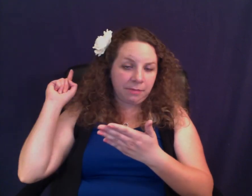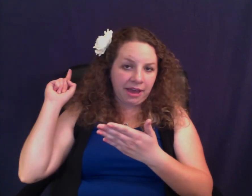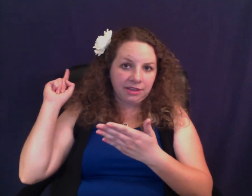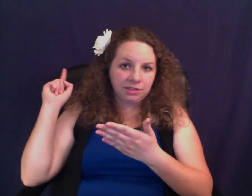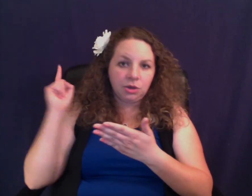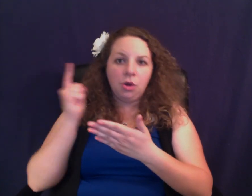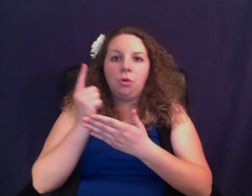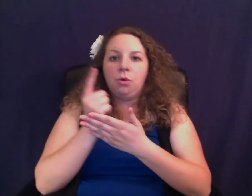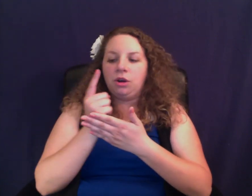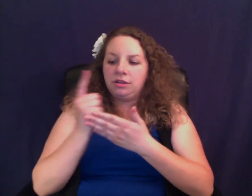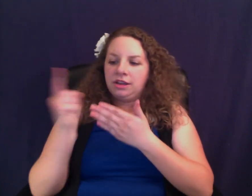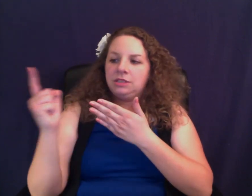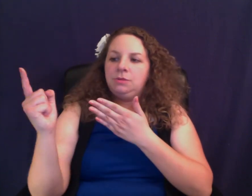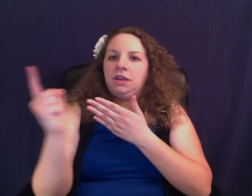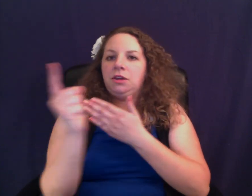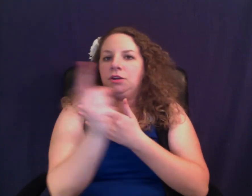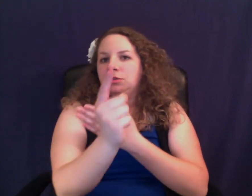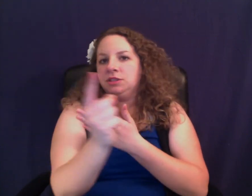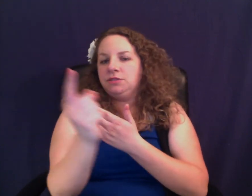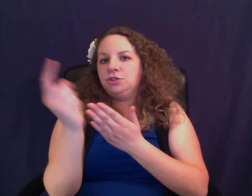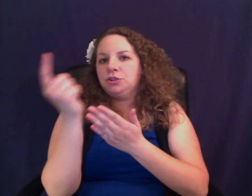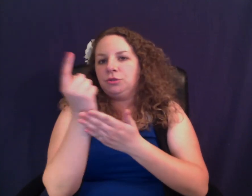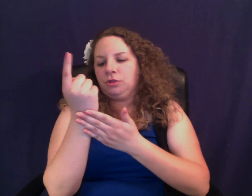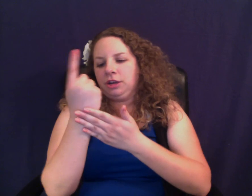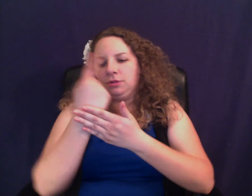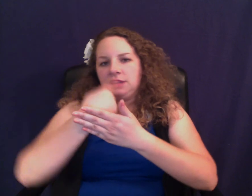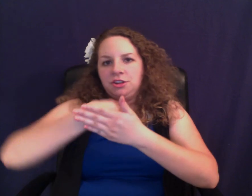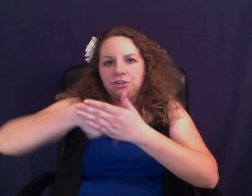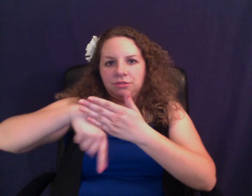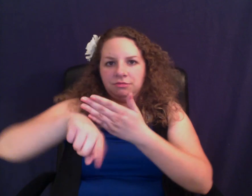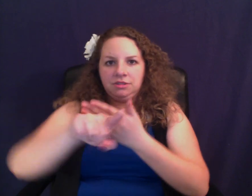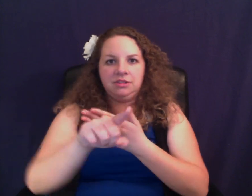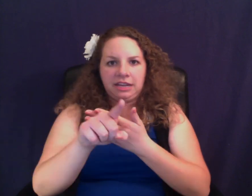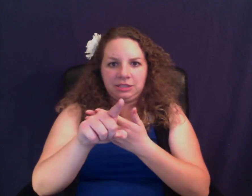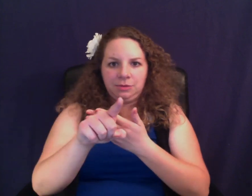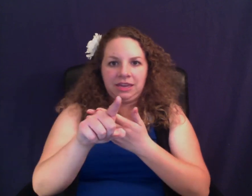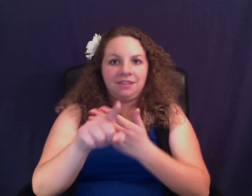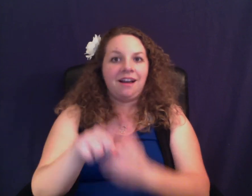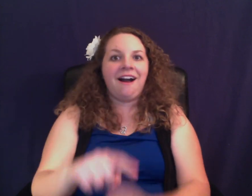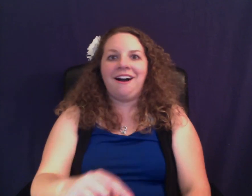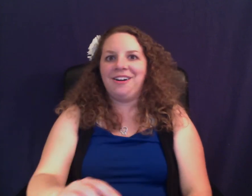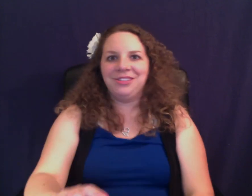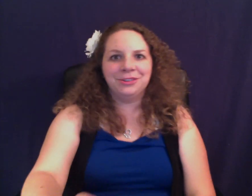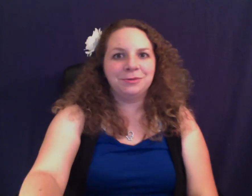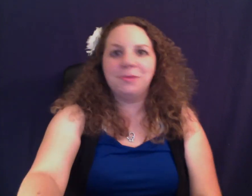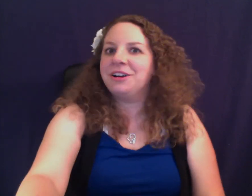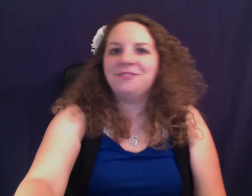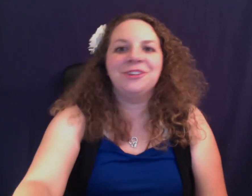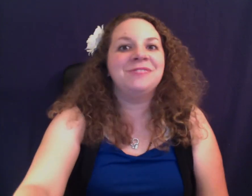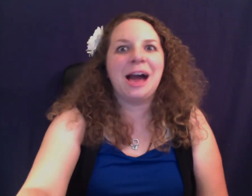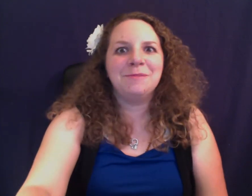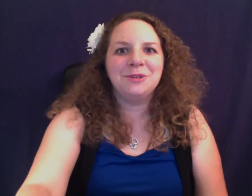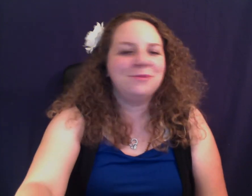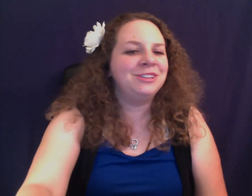past or next week goes to the future or it goes under next week. All those will work for you and help you when you're